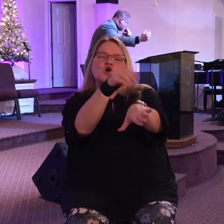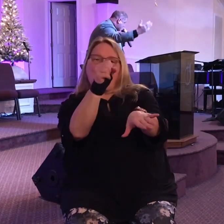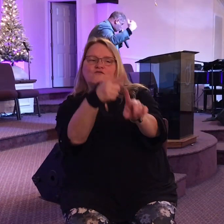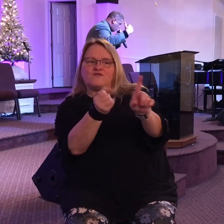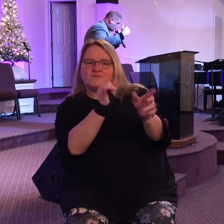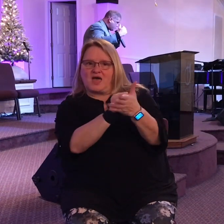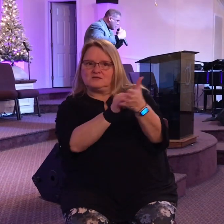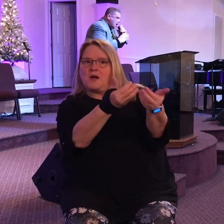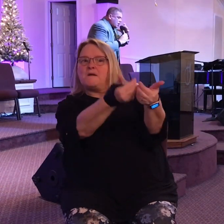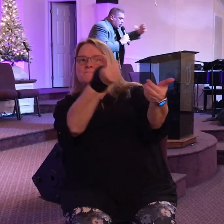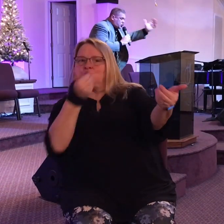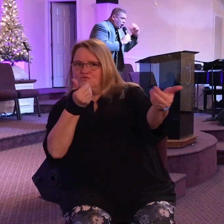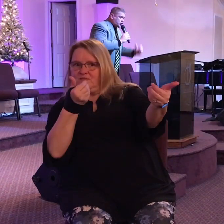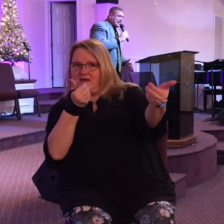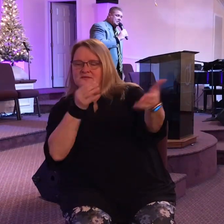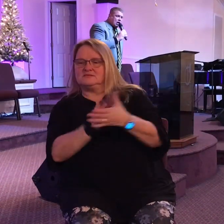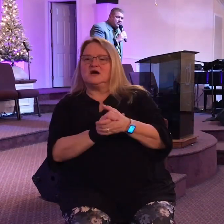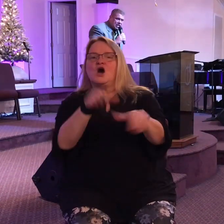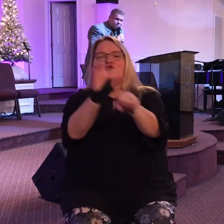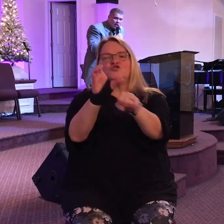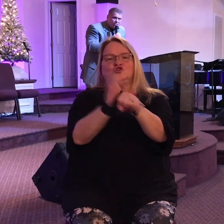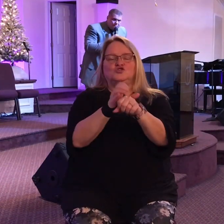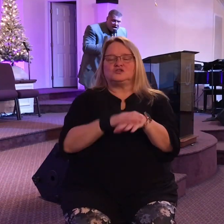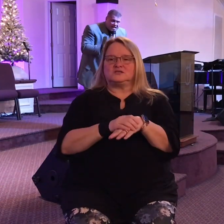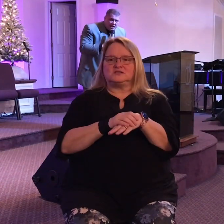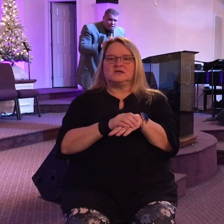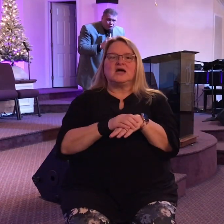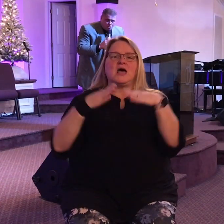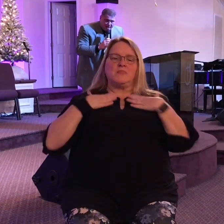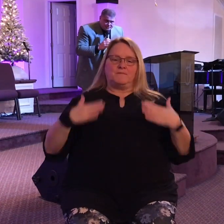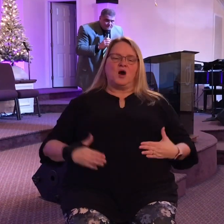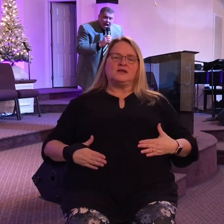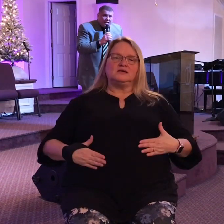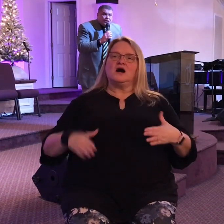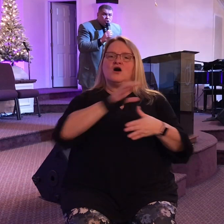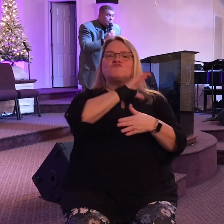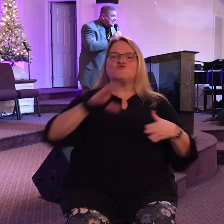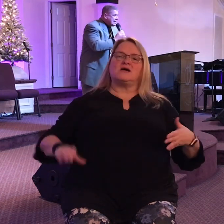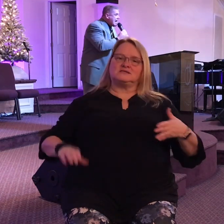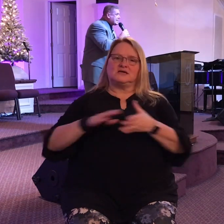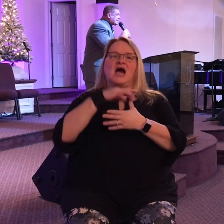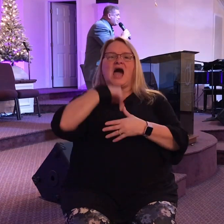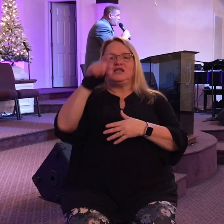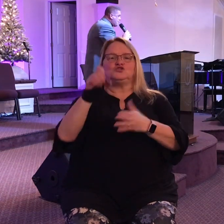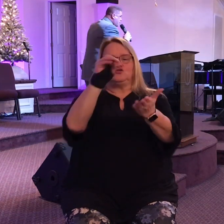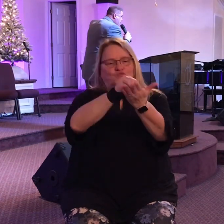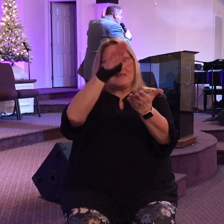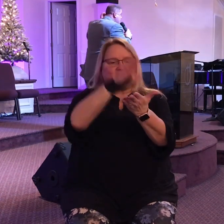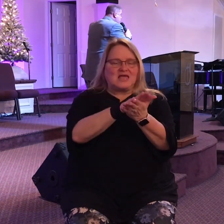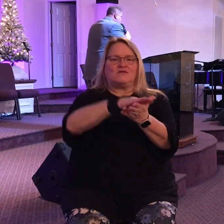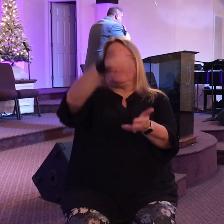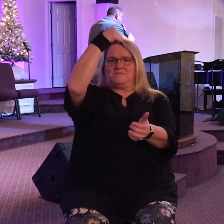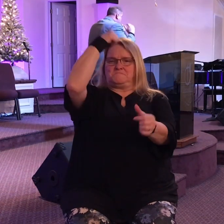church. Somebody say the church. The church is simply the body of Christ. I need you to write that down, get that in your